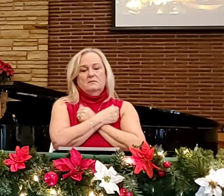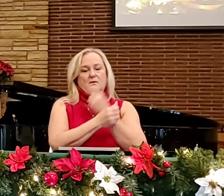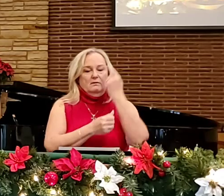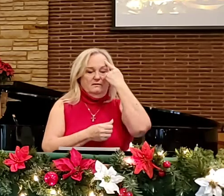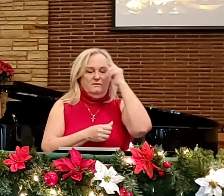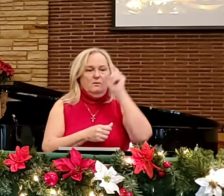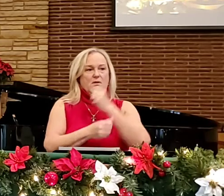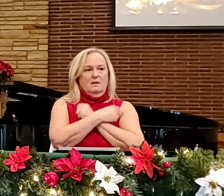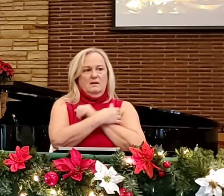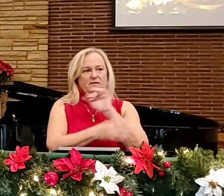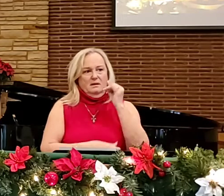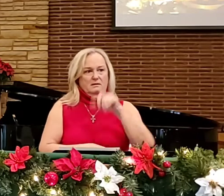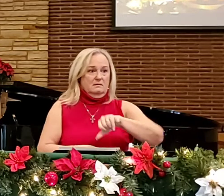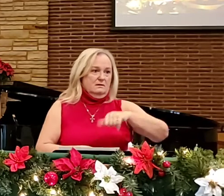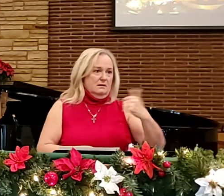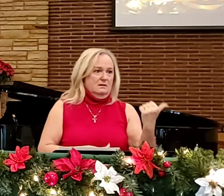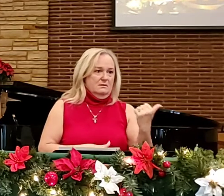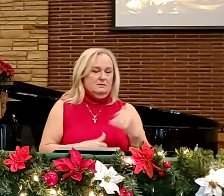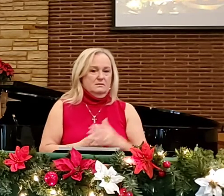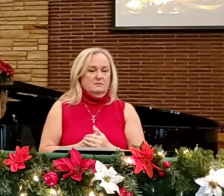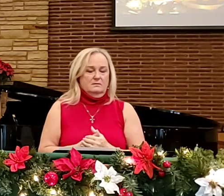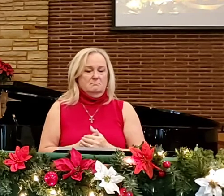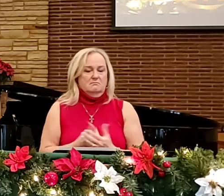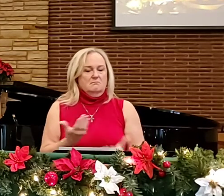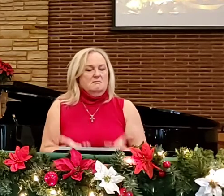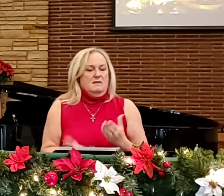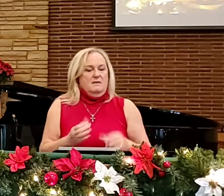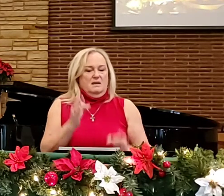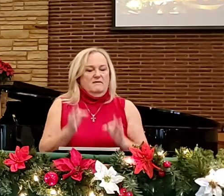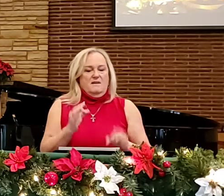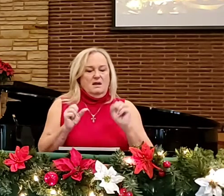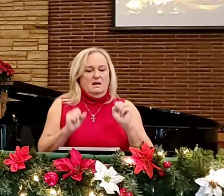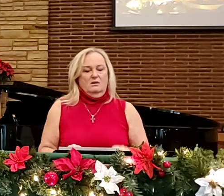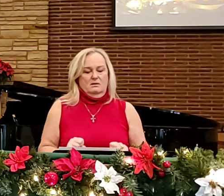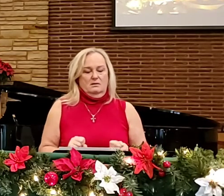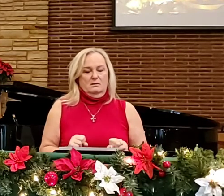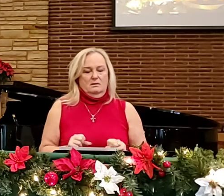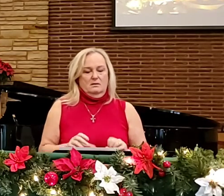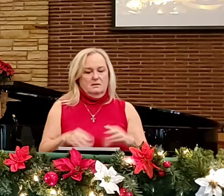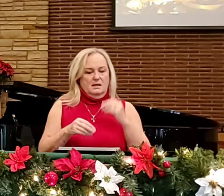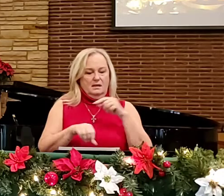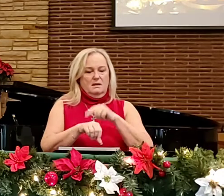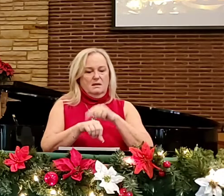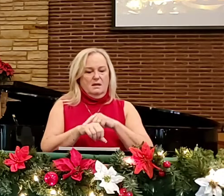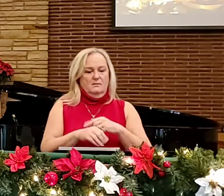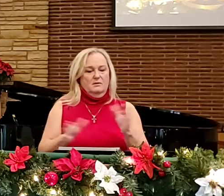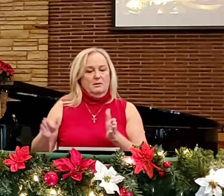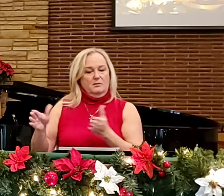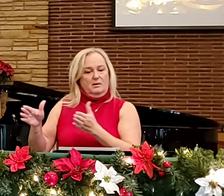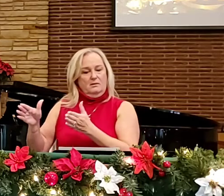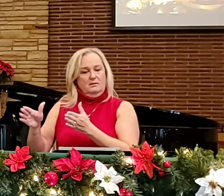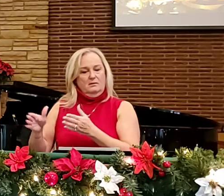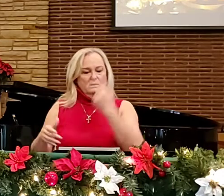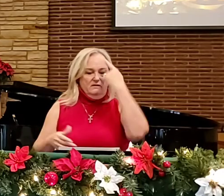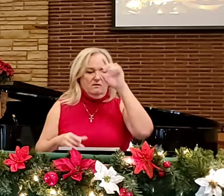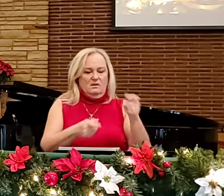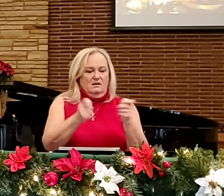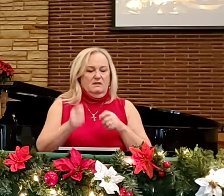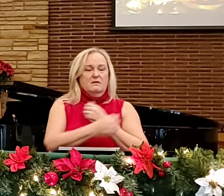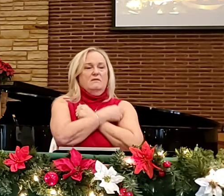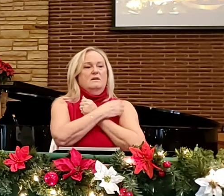loving others. Maybe if I could take time to prepare for a gift